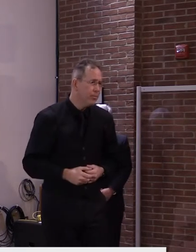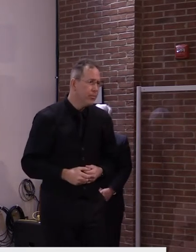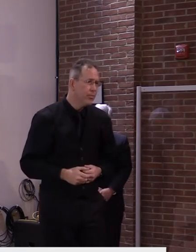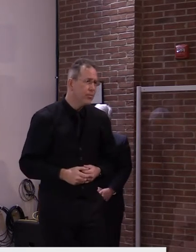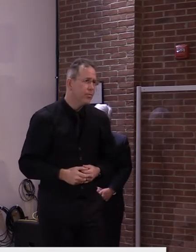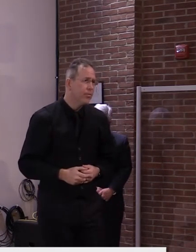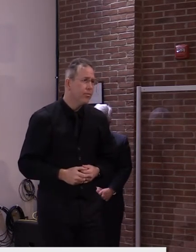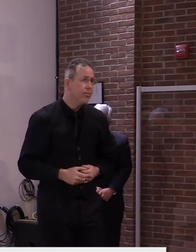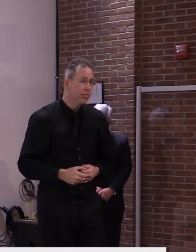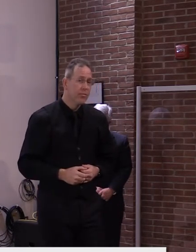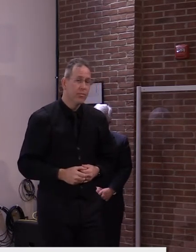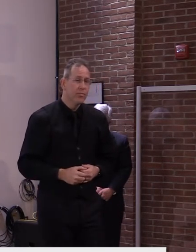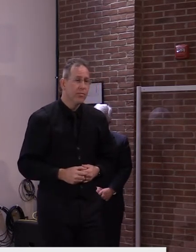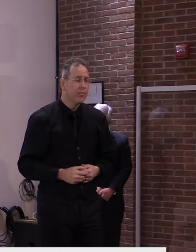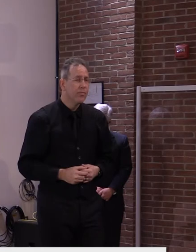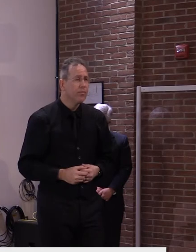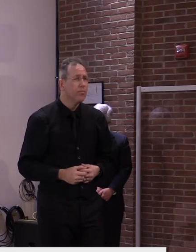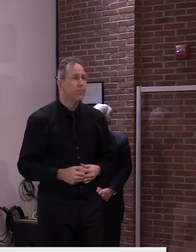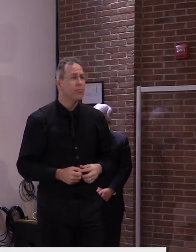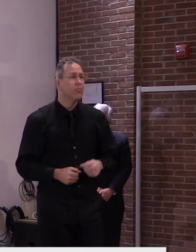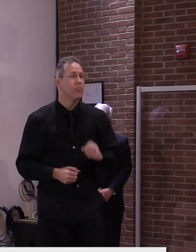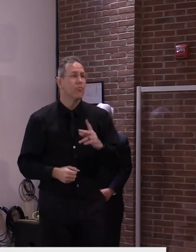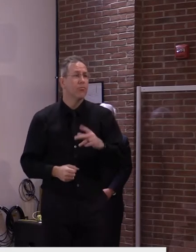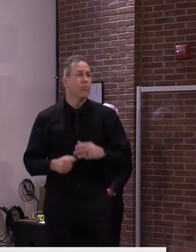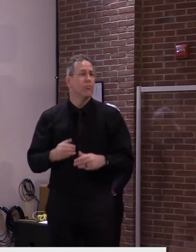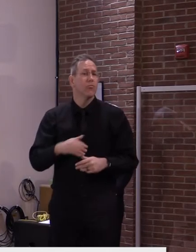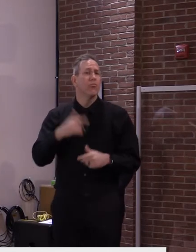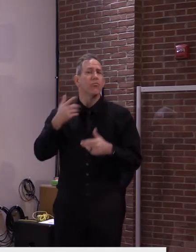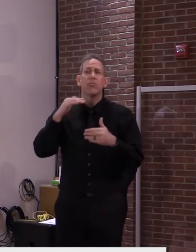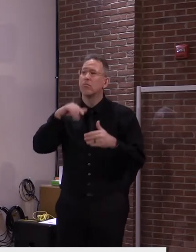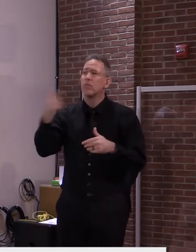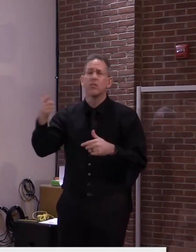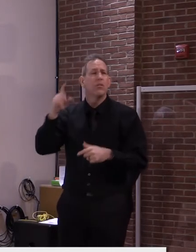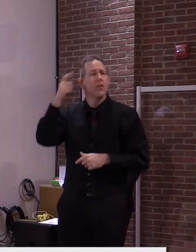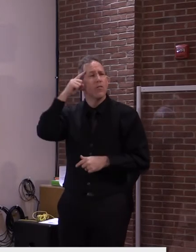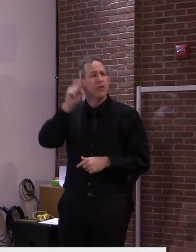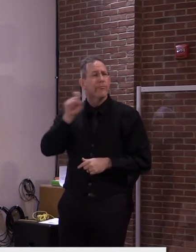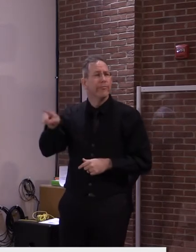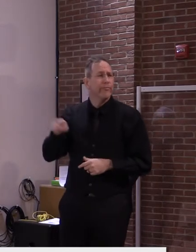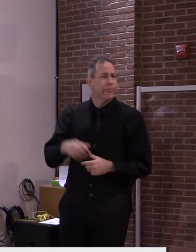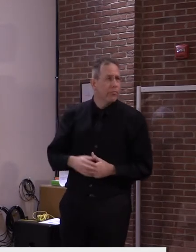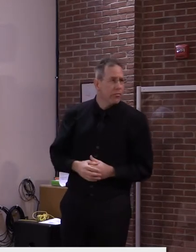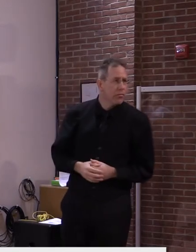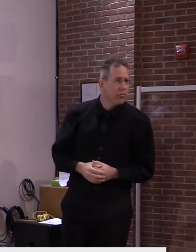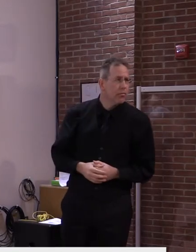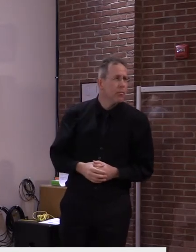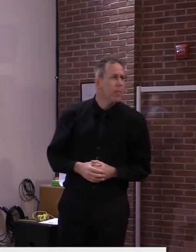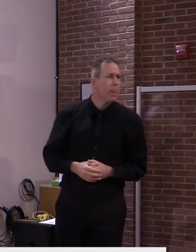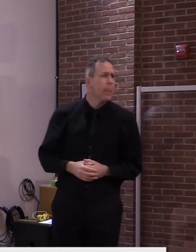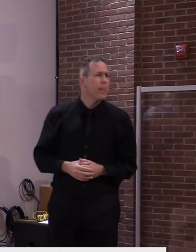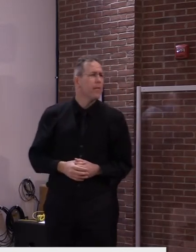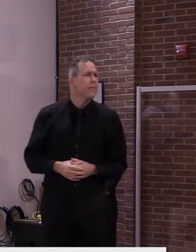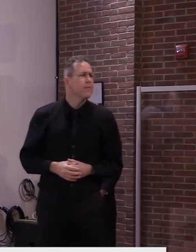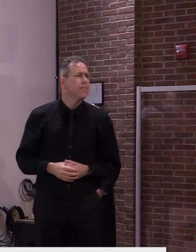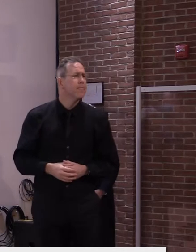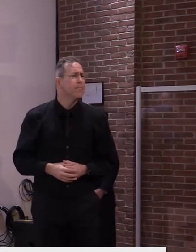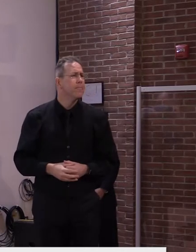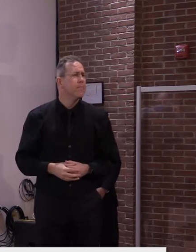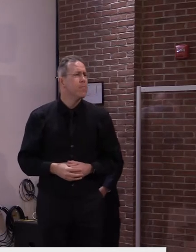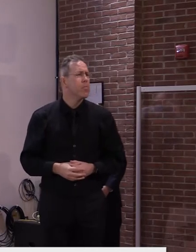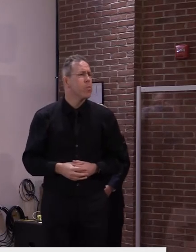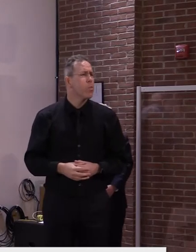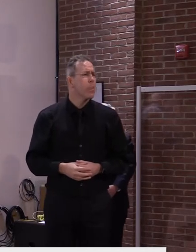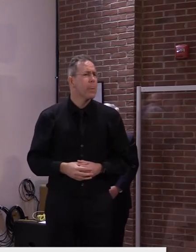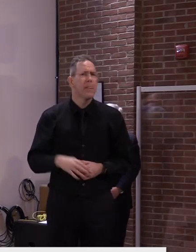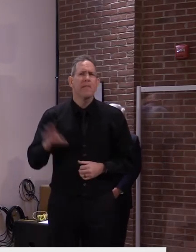Okay. Governor, one question, please, about this petition drive that I would